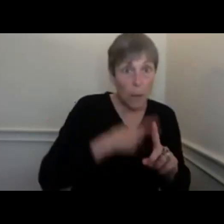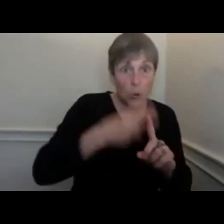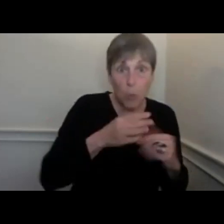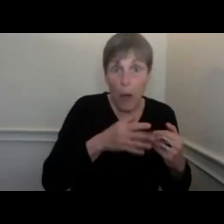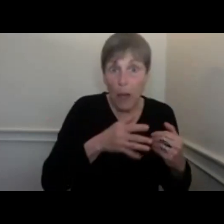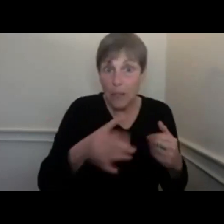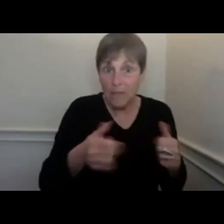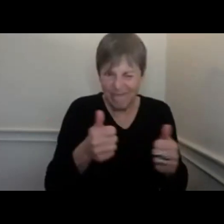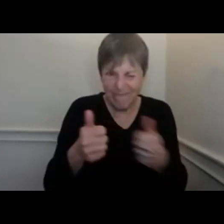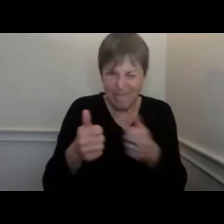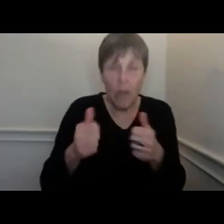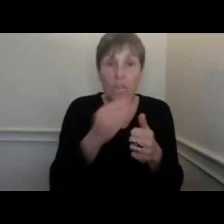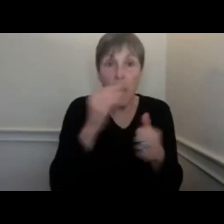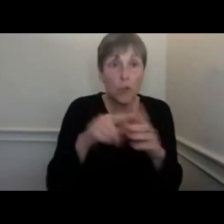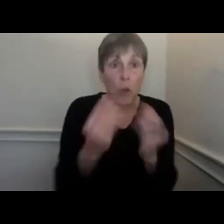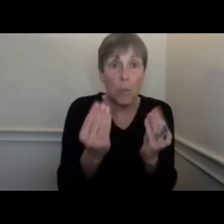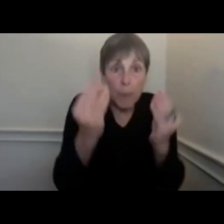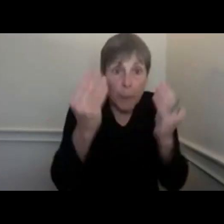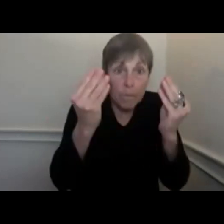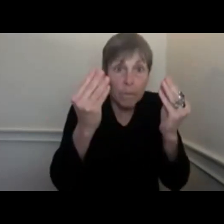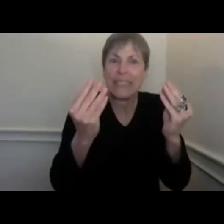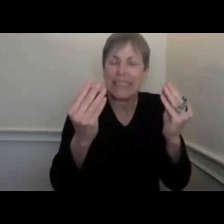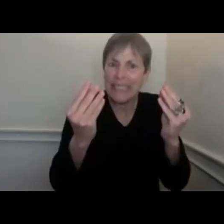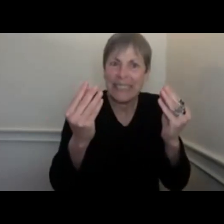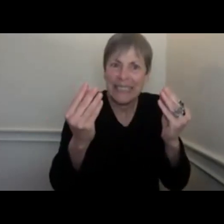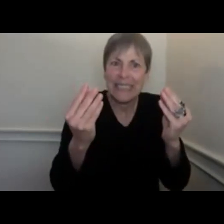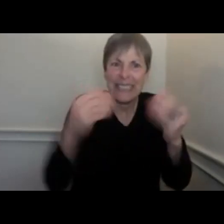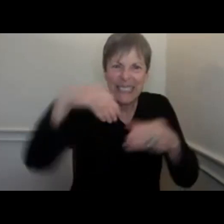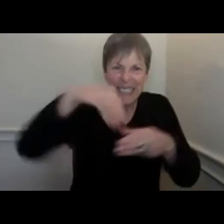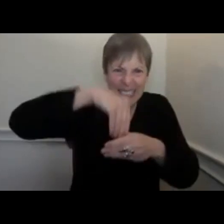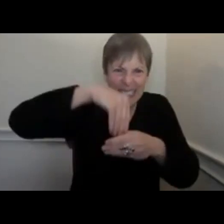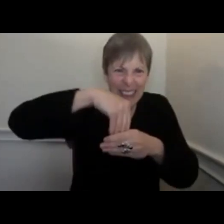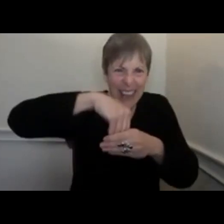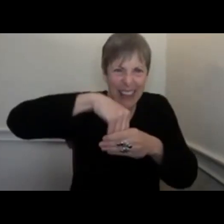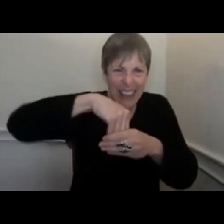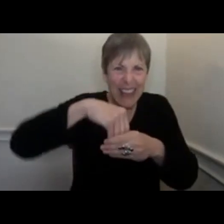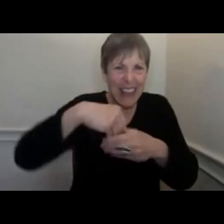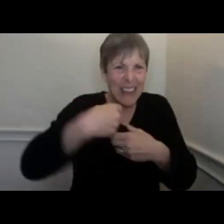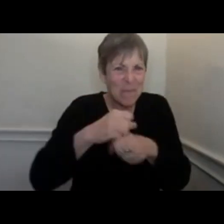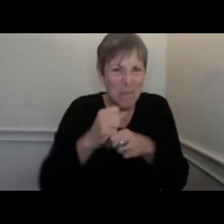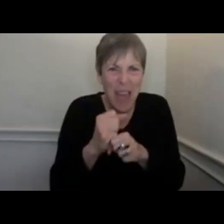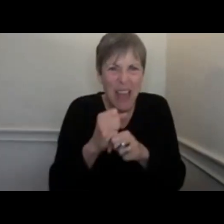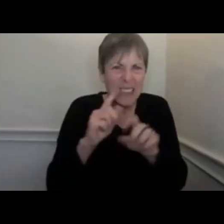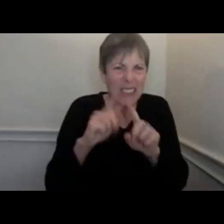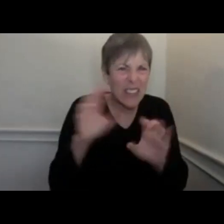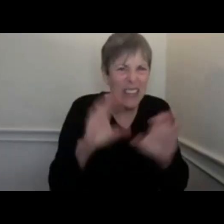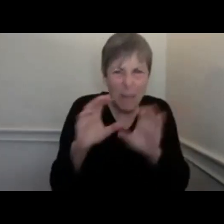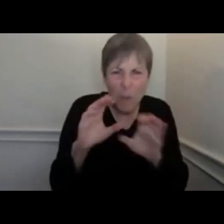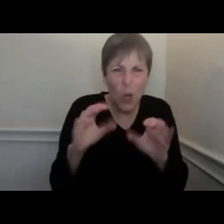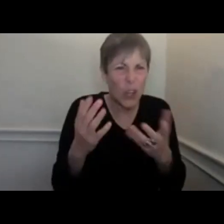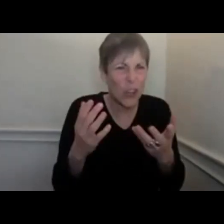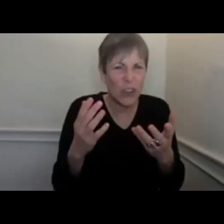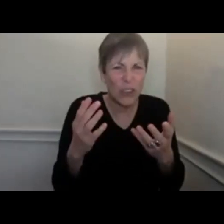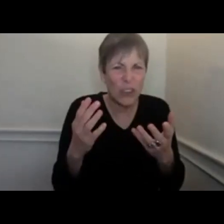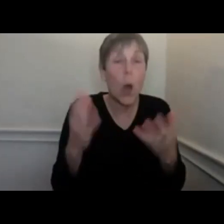soon as they start to flower, they're enzymatically creating all kinds of different compounds, basically making themselves